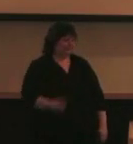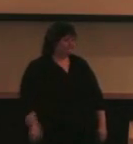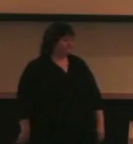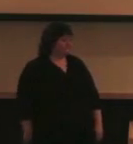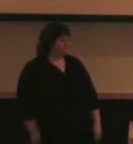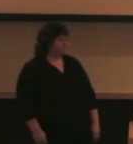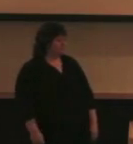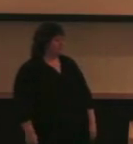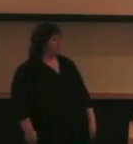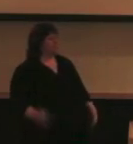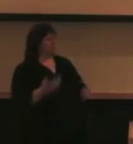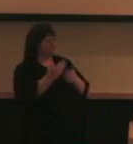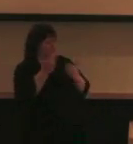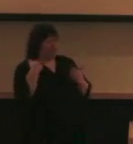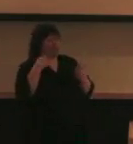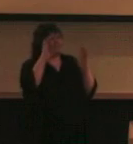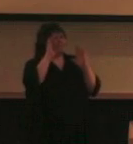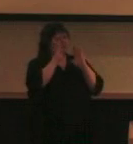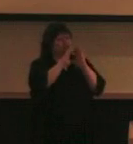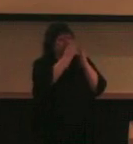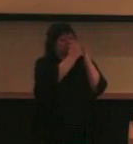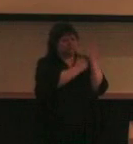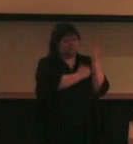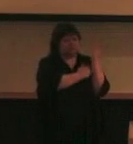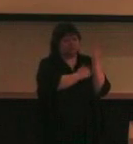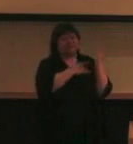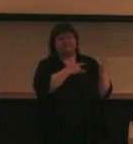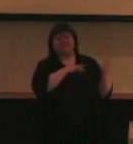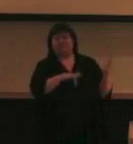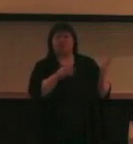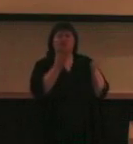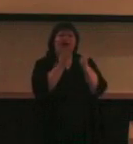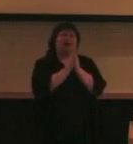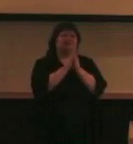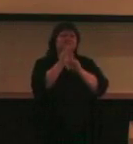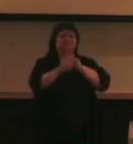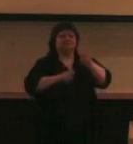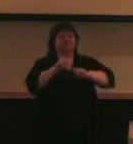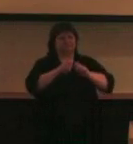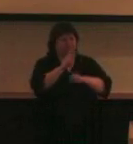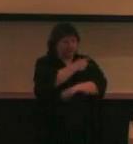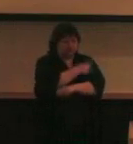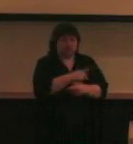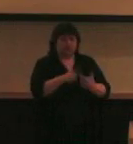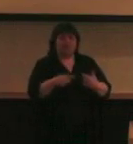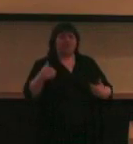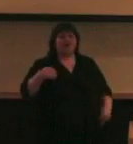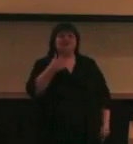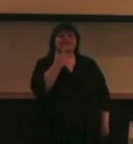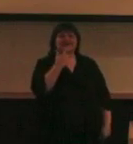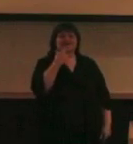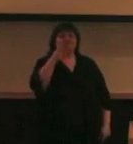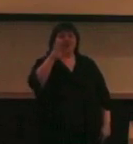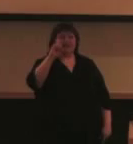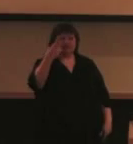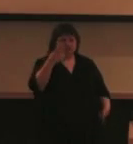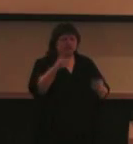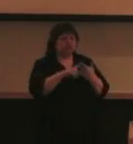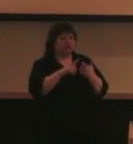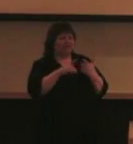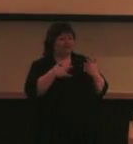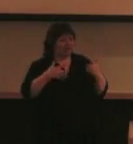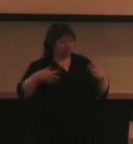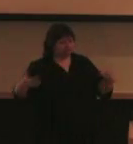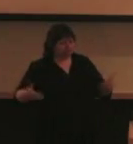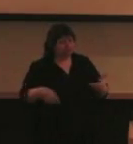anyways, I had a listing of pictures. The typical things that you would ask a patient. Do you have a rash? Do you feel